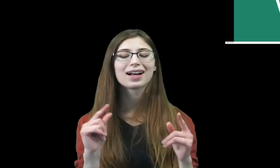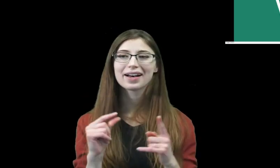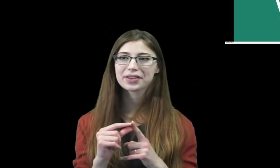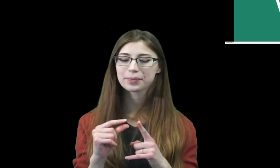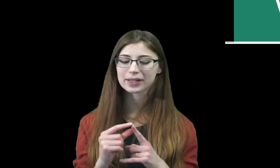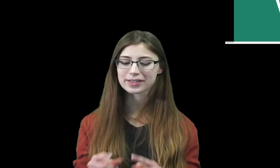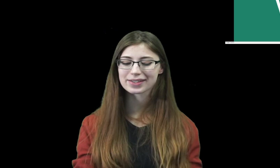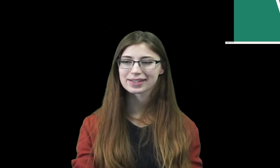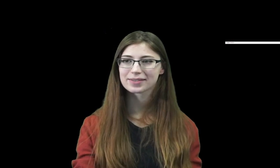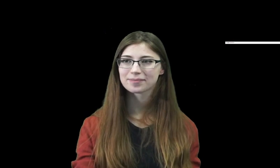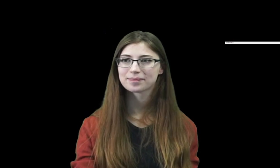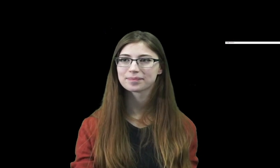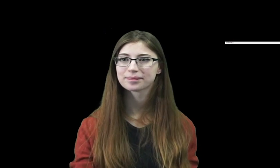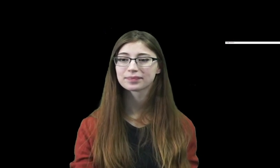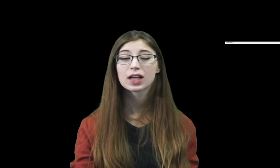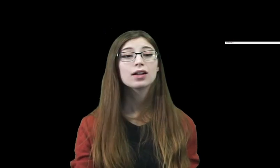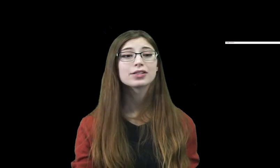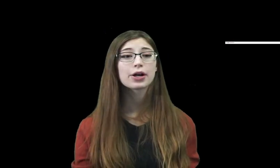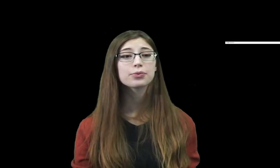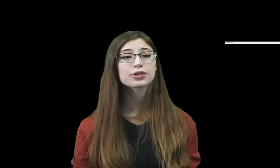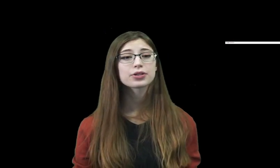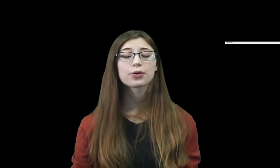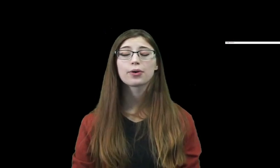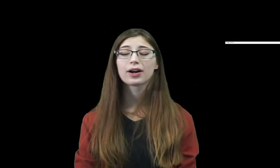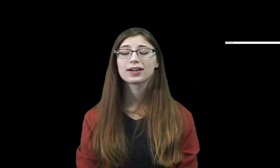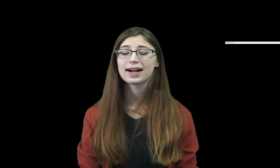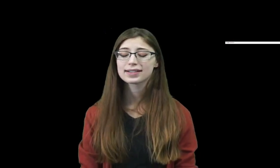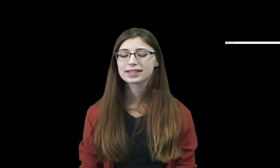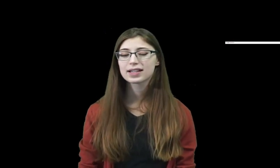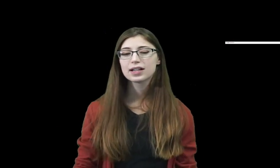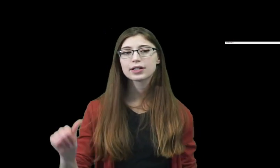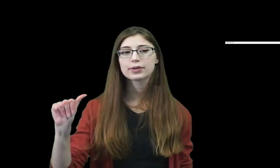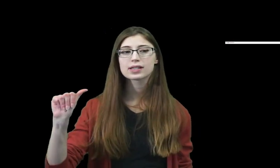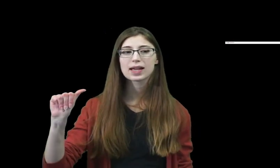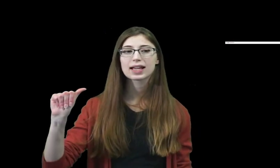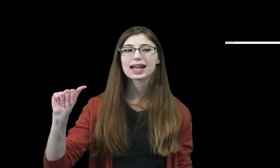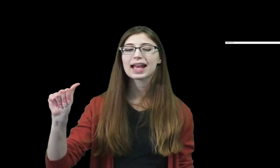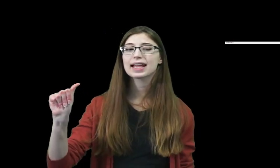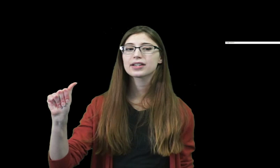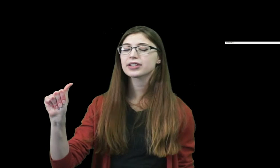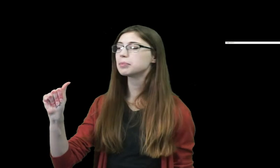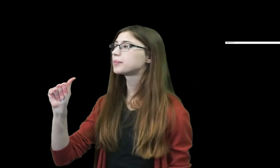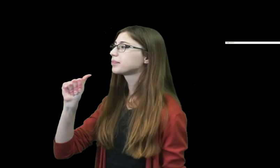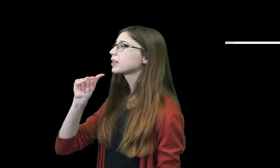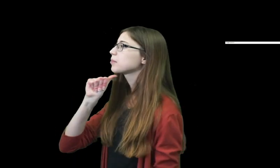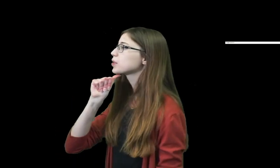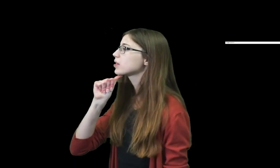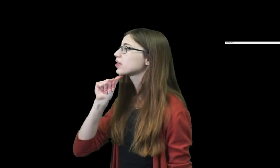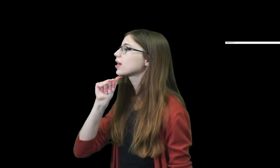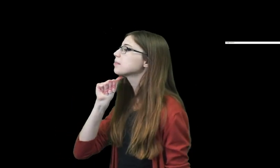Other words. Don't or not. You're going to make an A handshake. Push your thumb